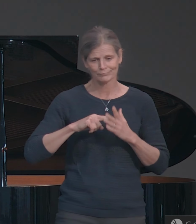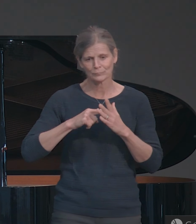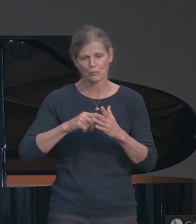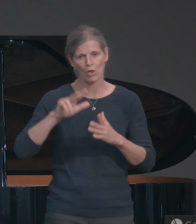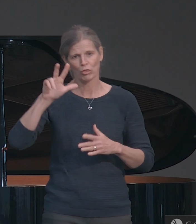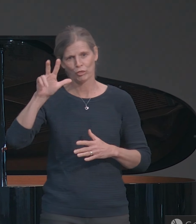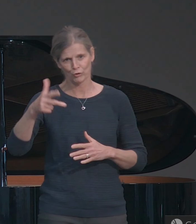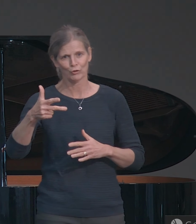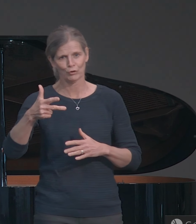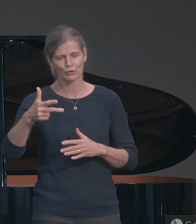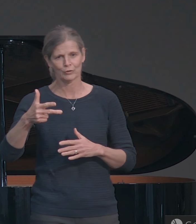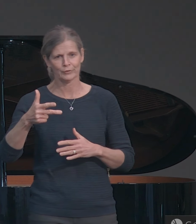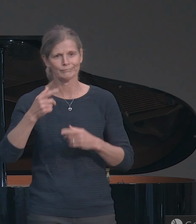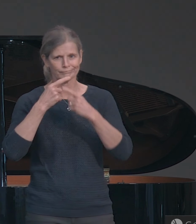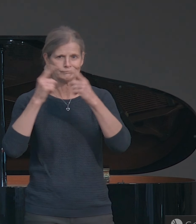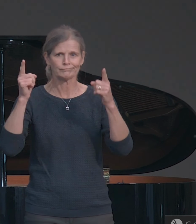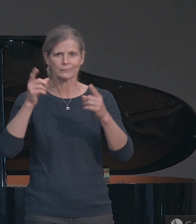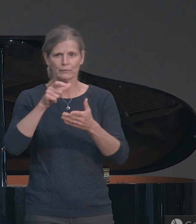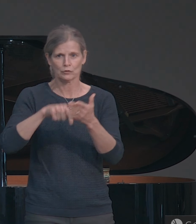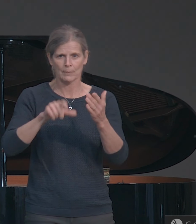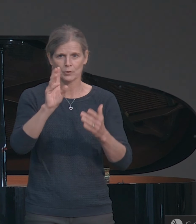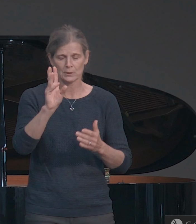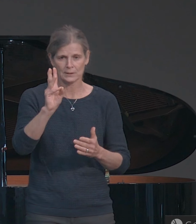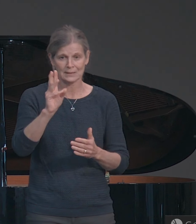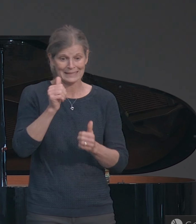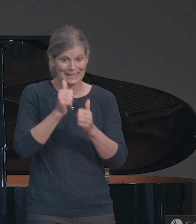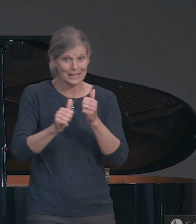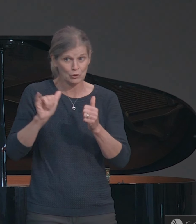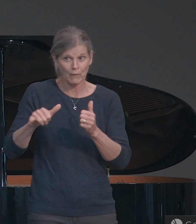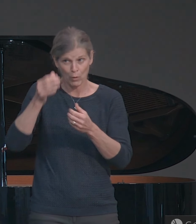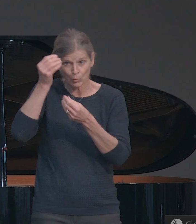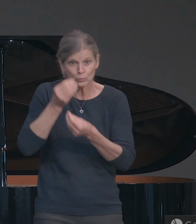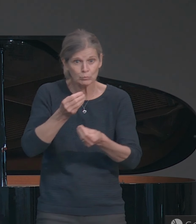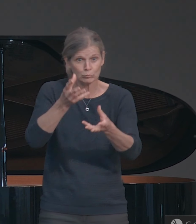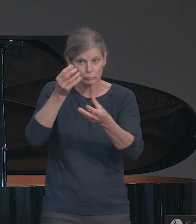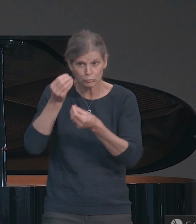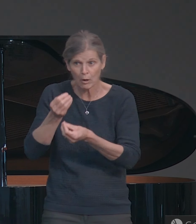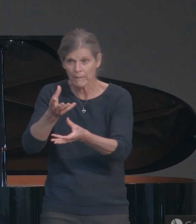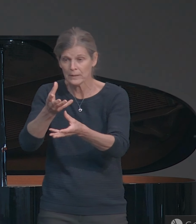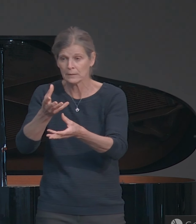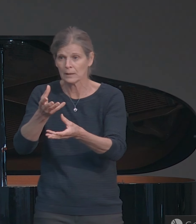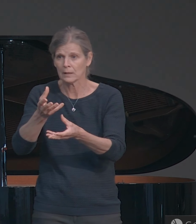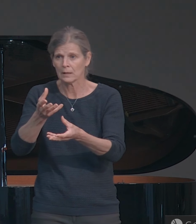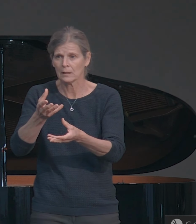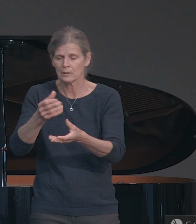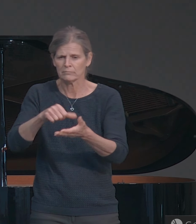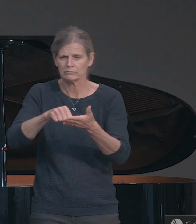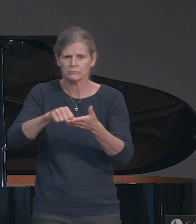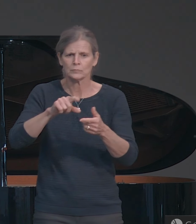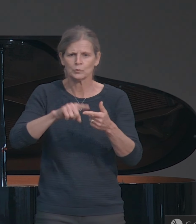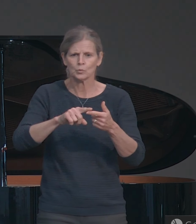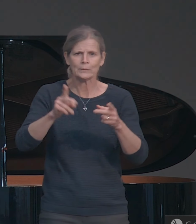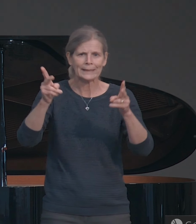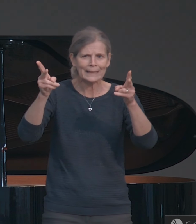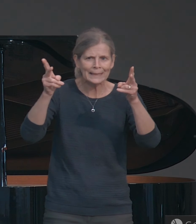oracle of chapter 6. Each of Micah's prophecies is marked out by the command to hear or